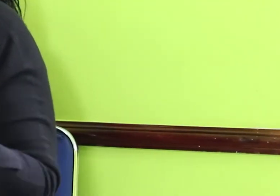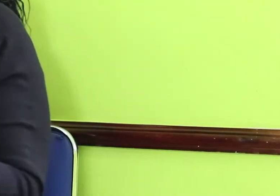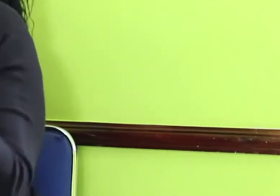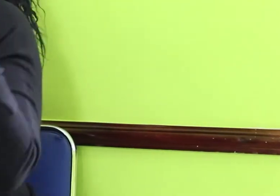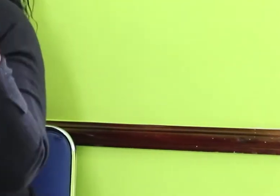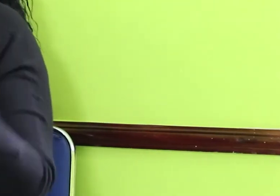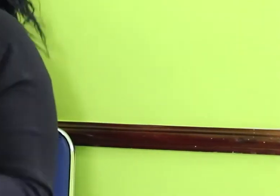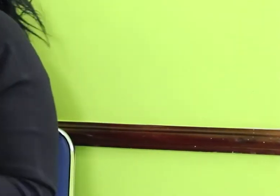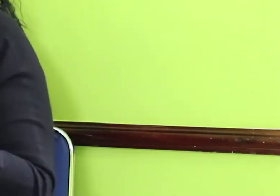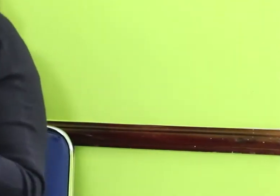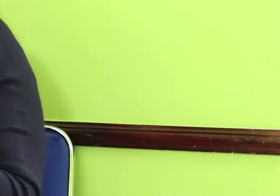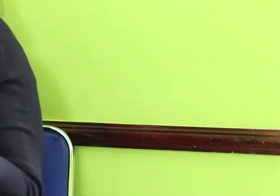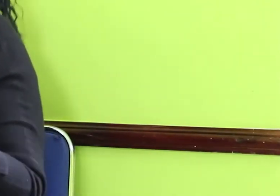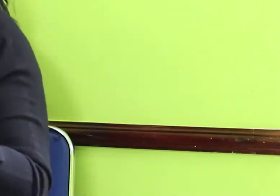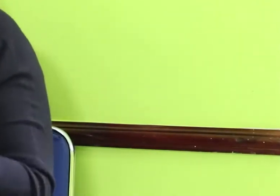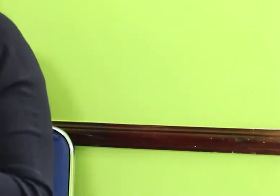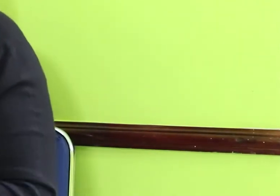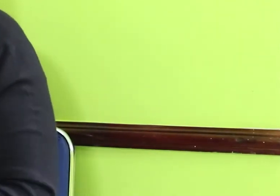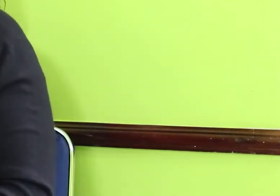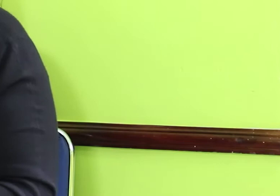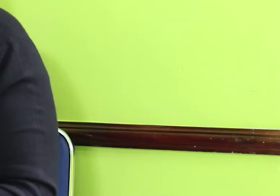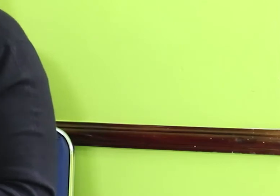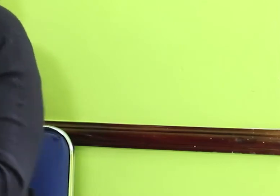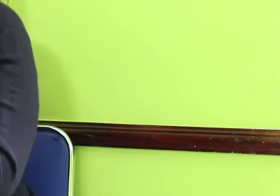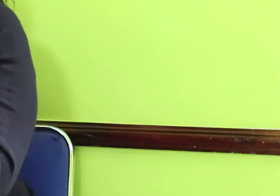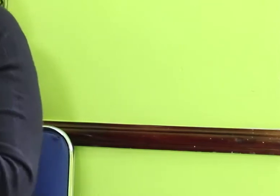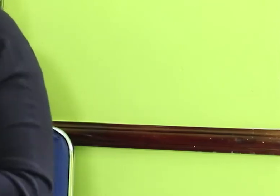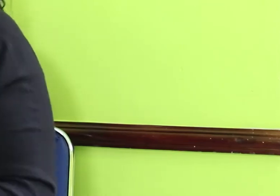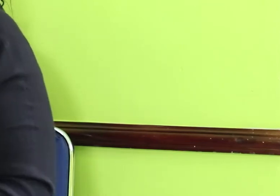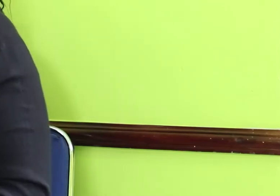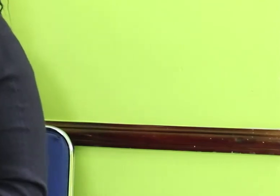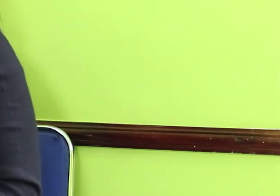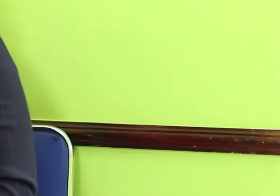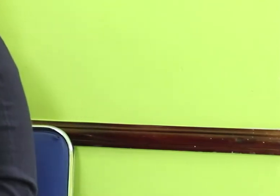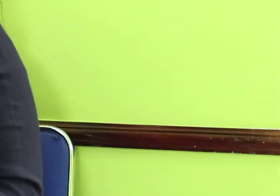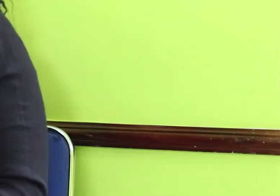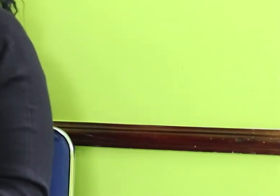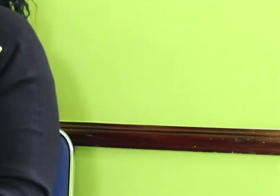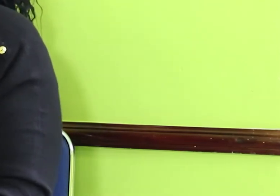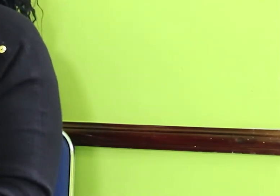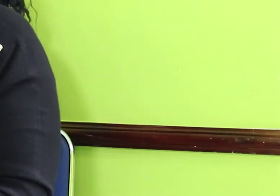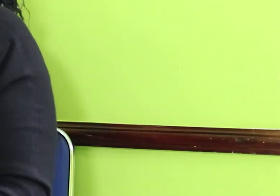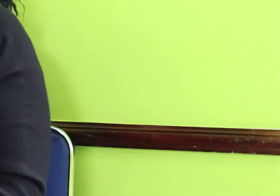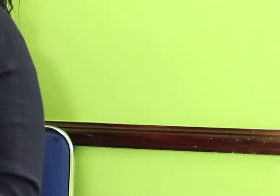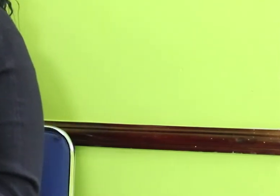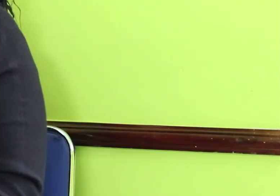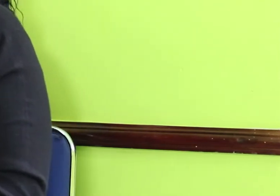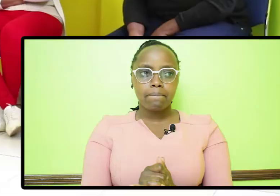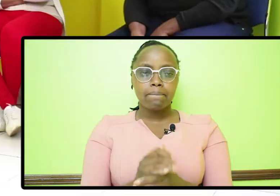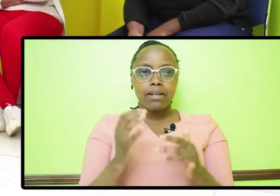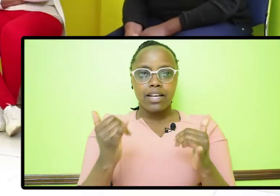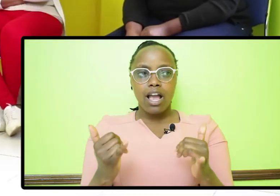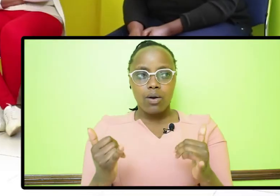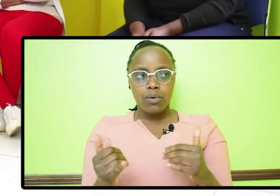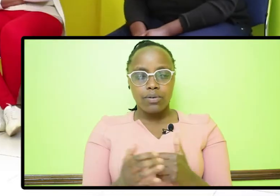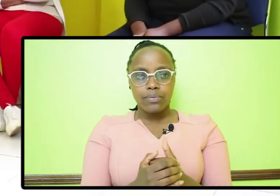we don't know what happened, and we don't know what happened, and then they died on Friday. Okay.